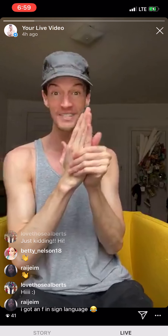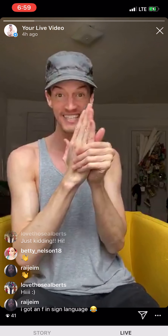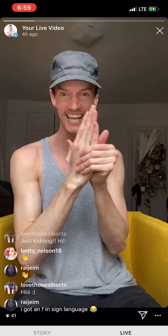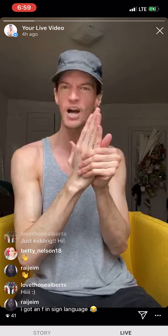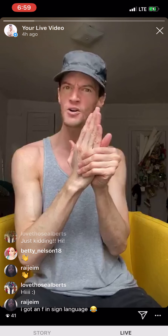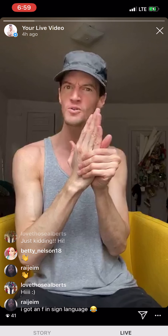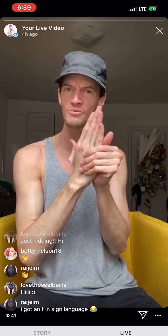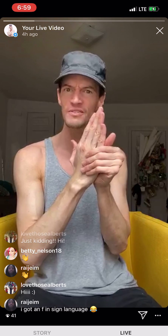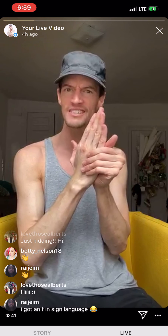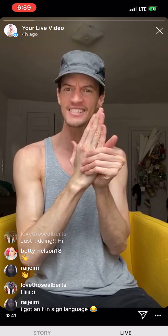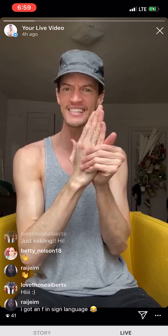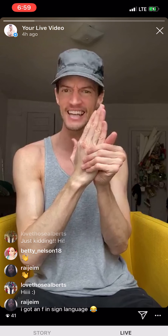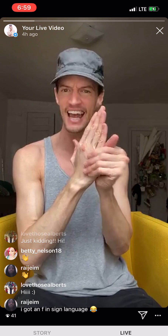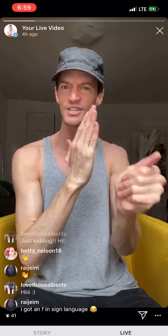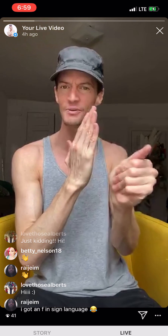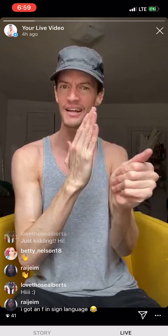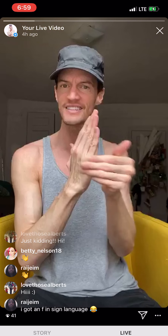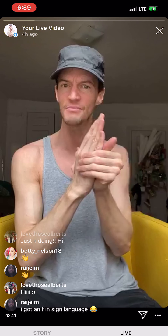say oh Dustin is an expert at something.